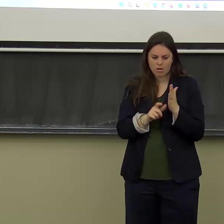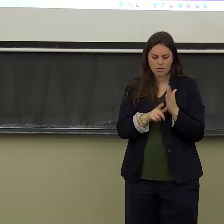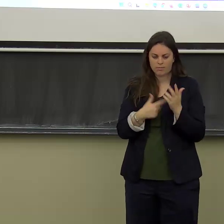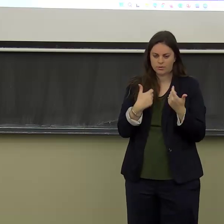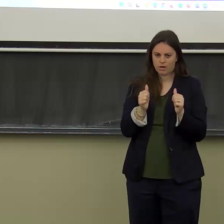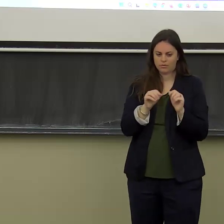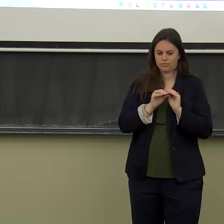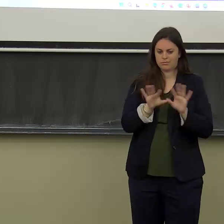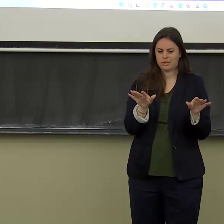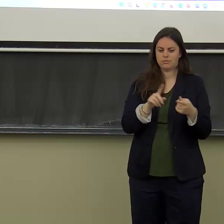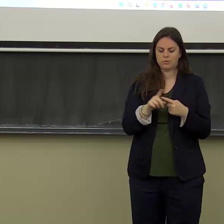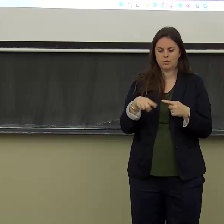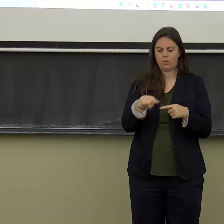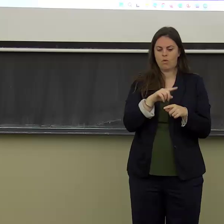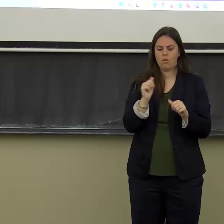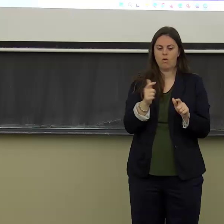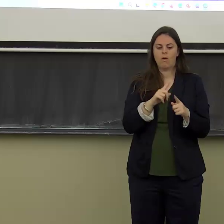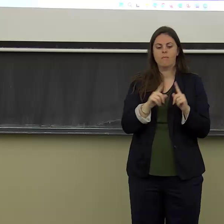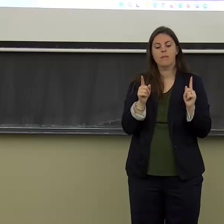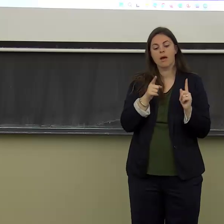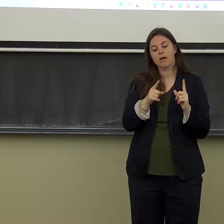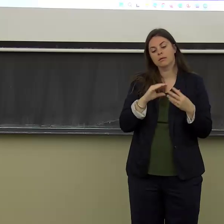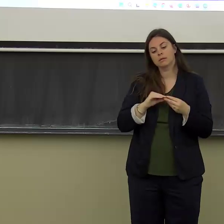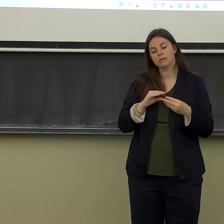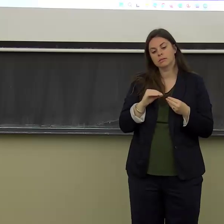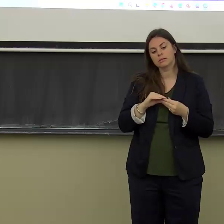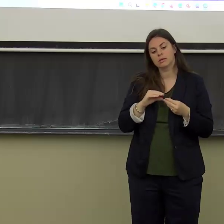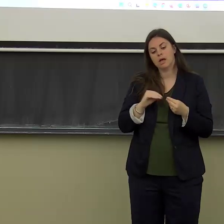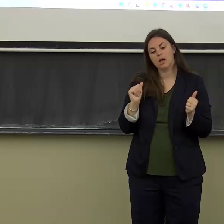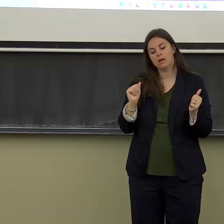But what he says is that